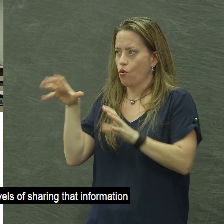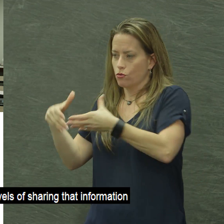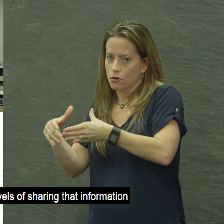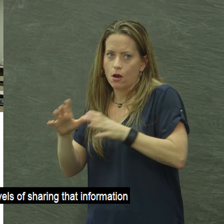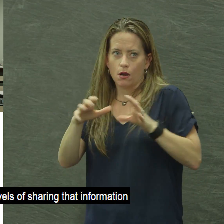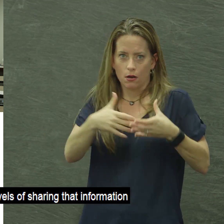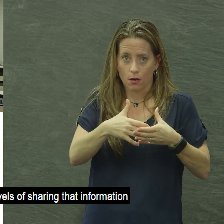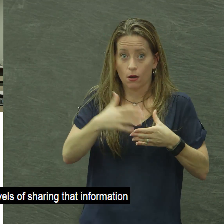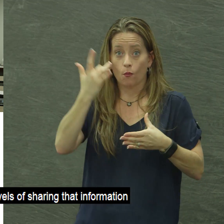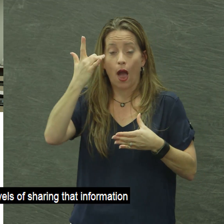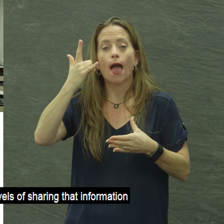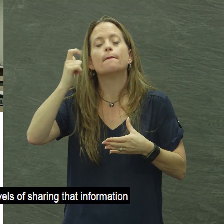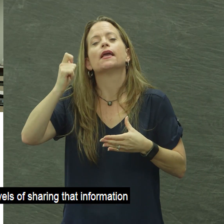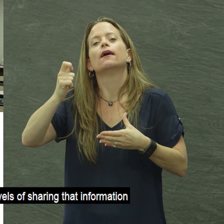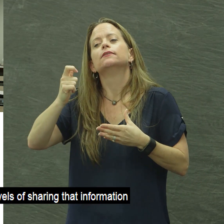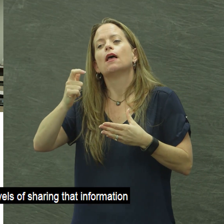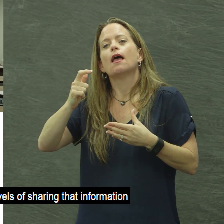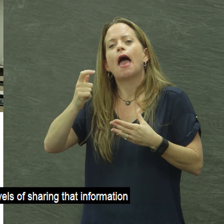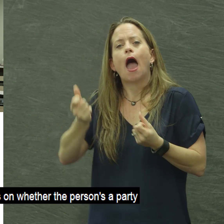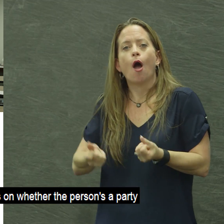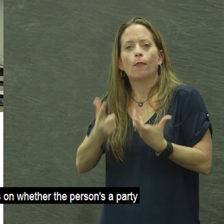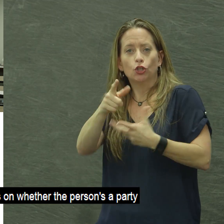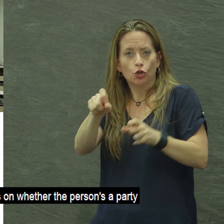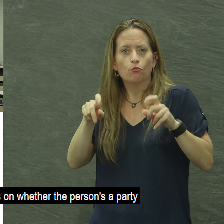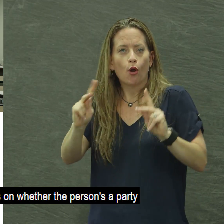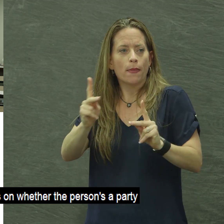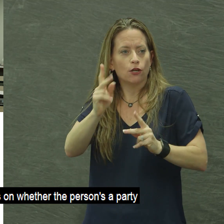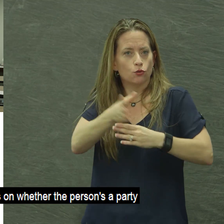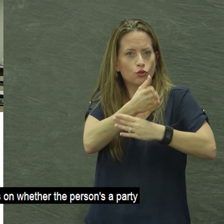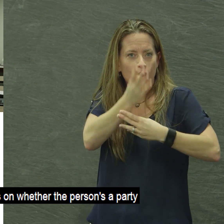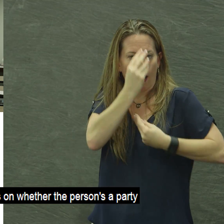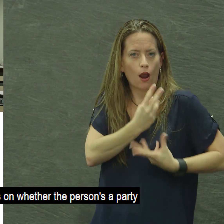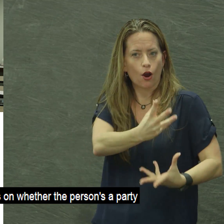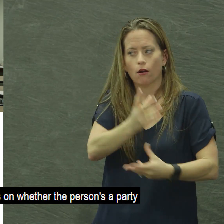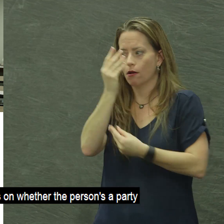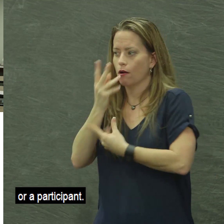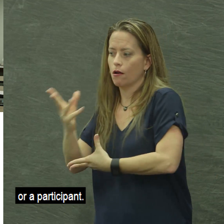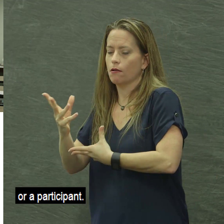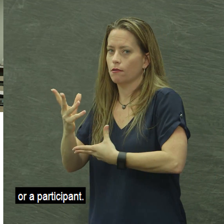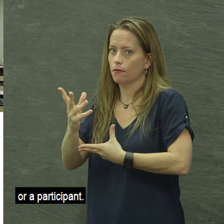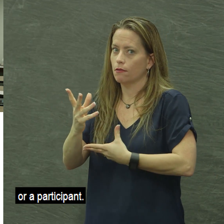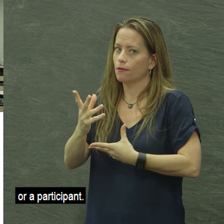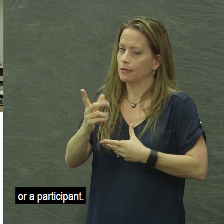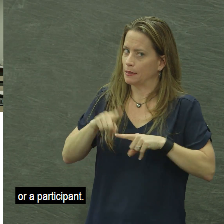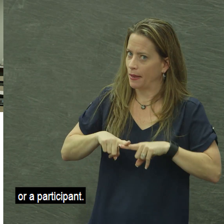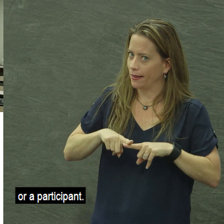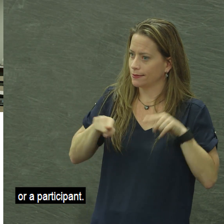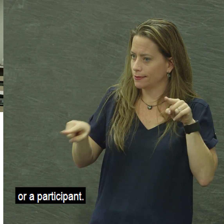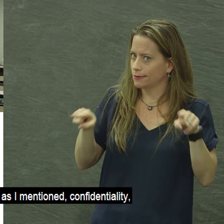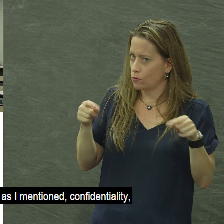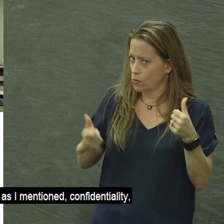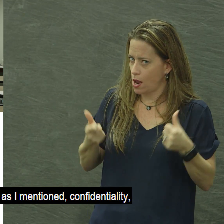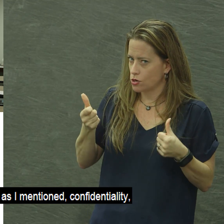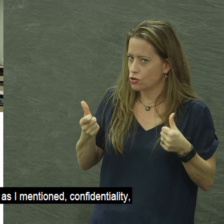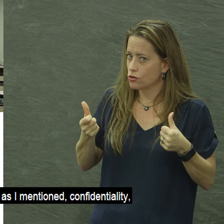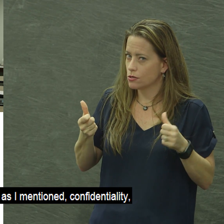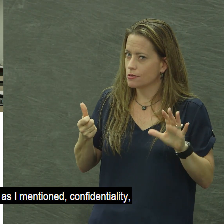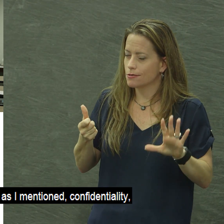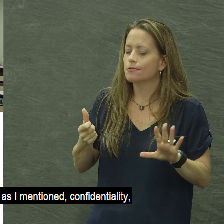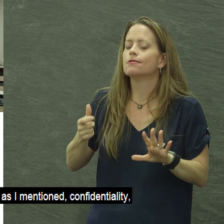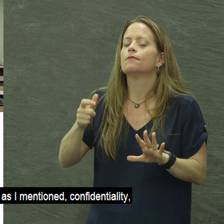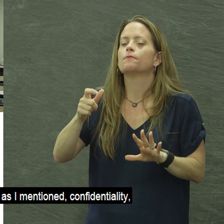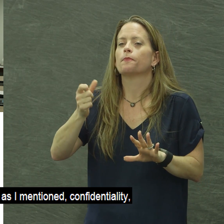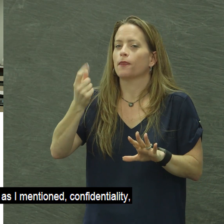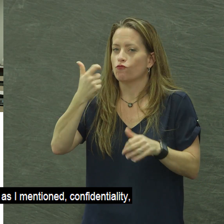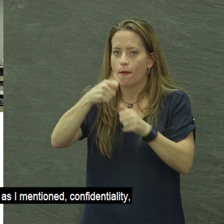the levels of sharing that information depends on whether the person's a party or a participant. Again, as I